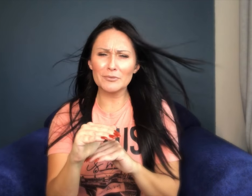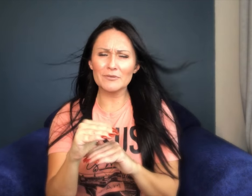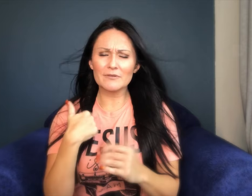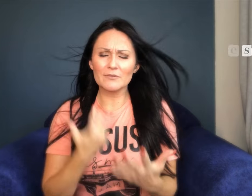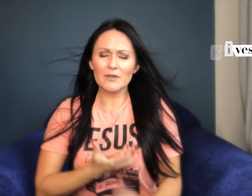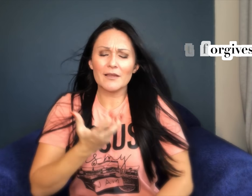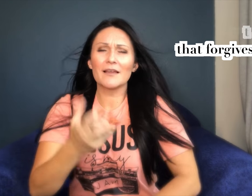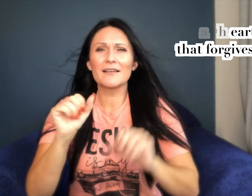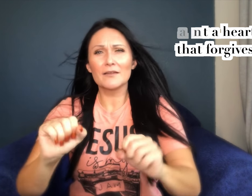Want a heart that